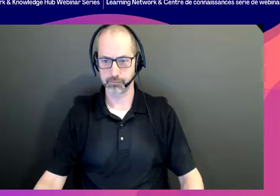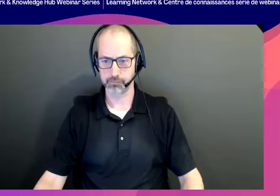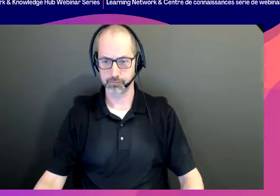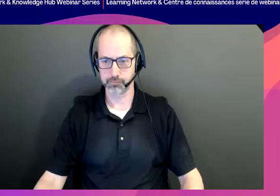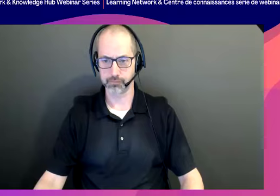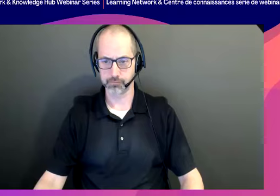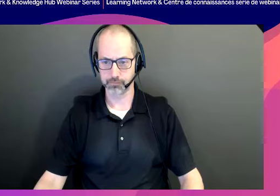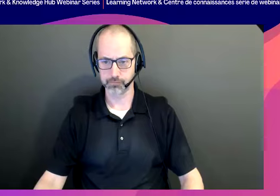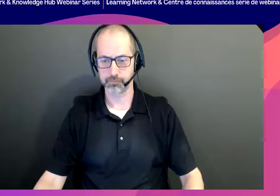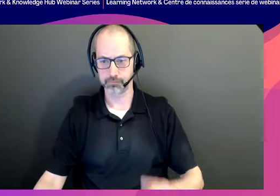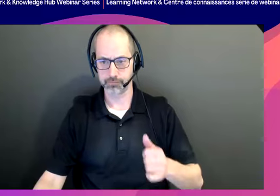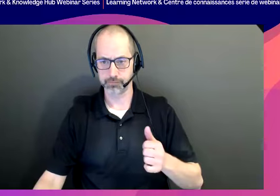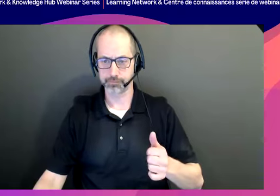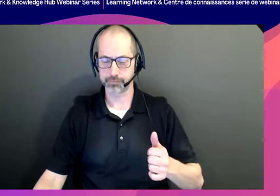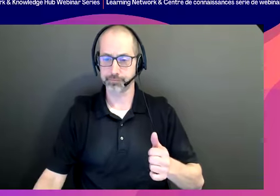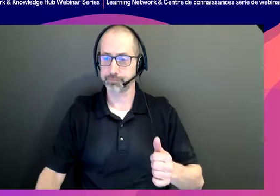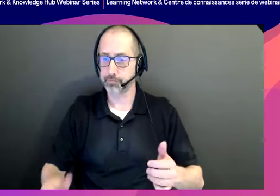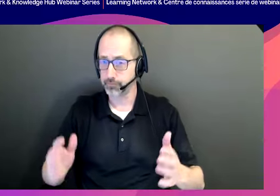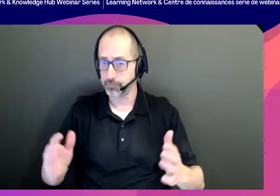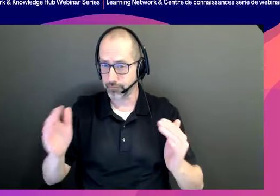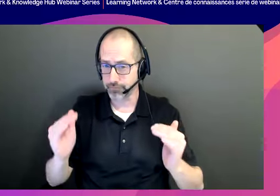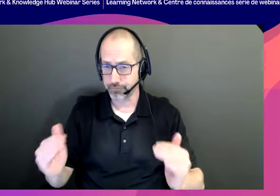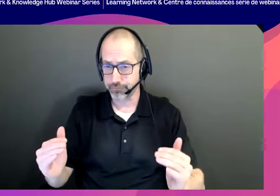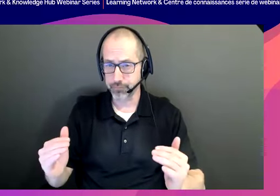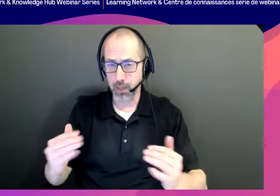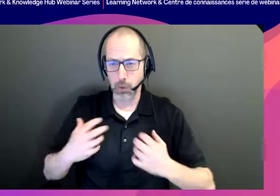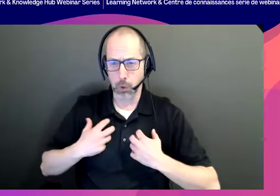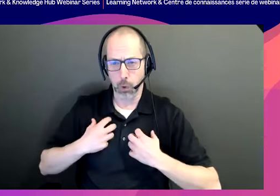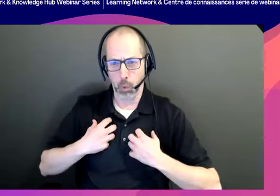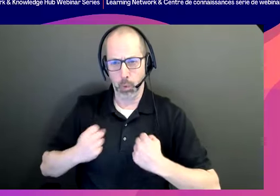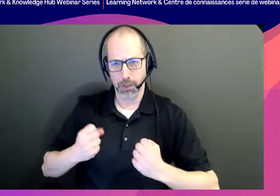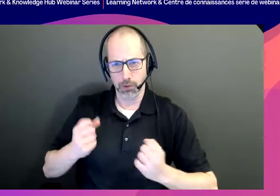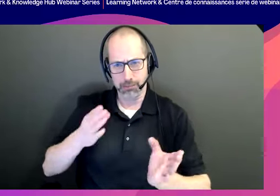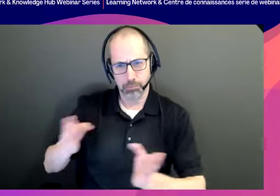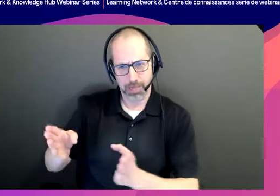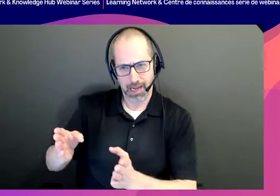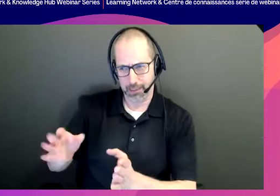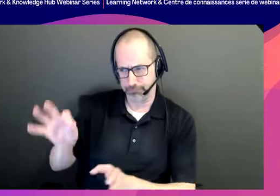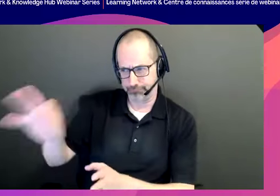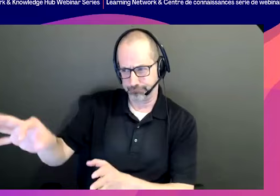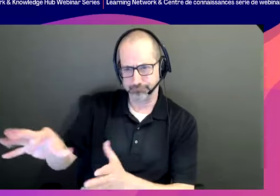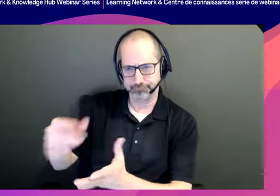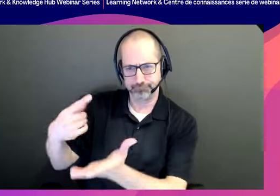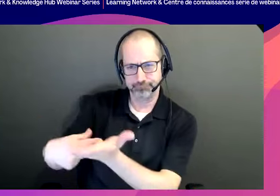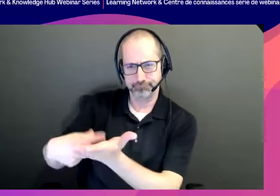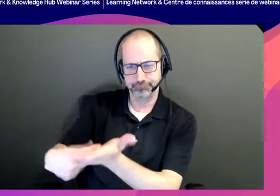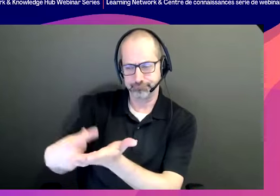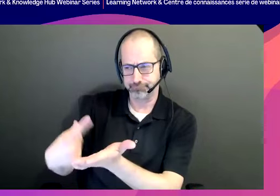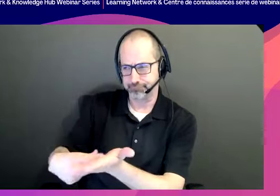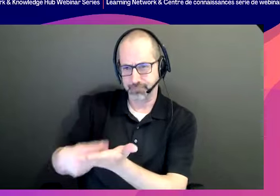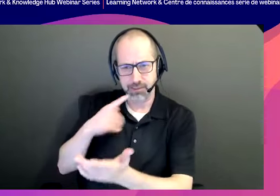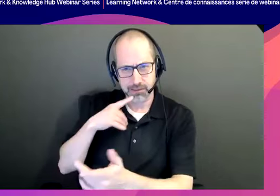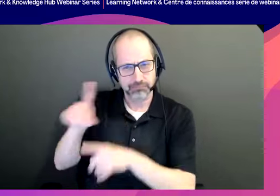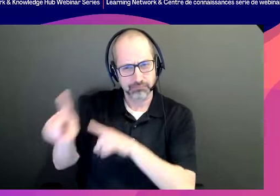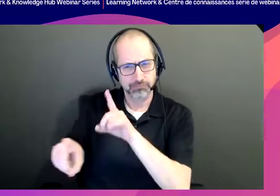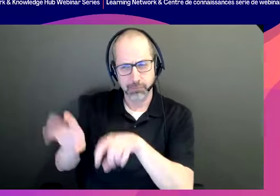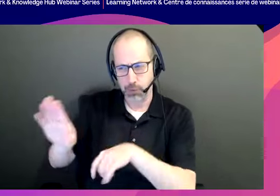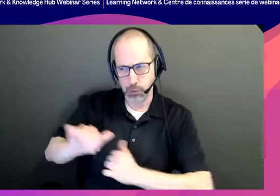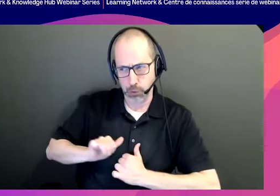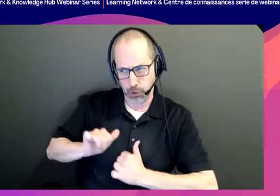Discuss a wellness plan with her. Just talking about the small steps in her life that have been manageable.